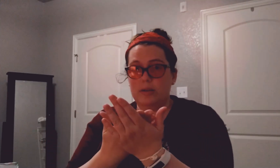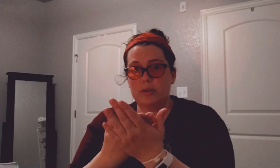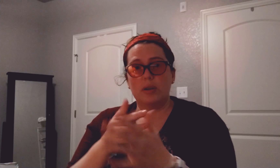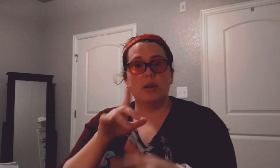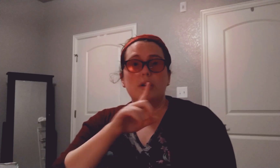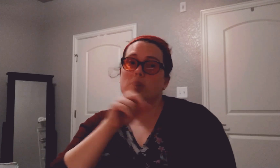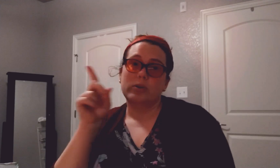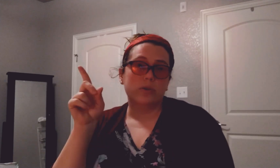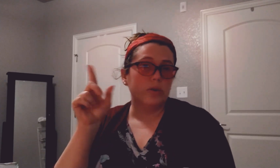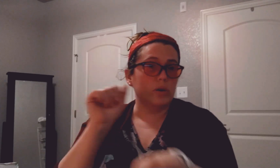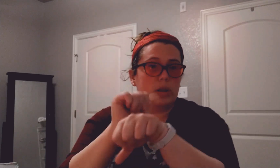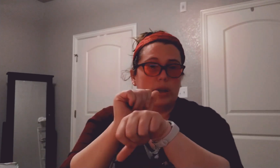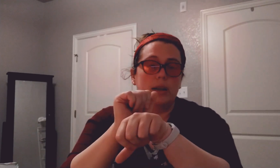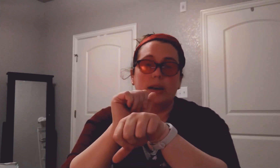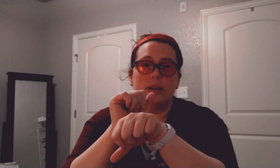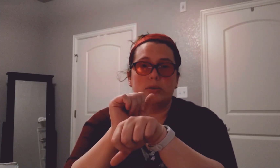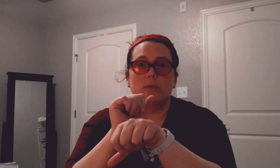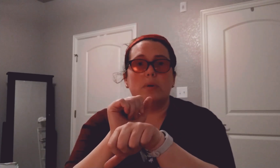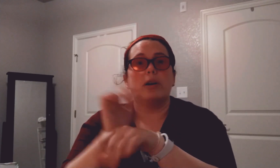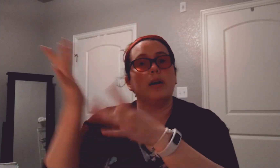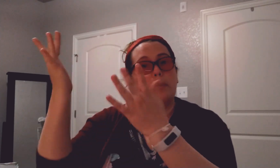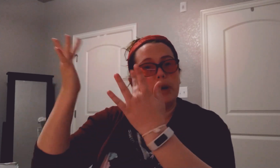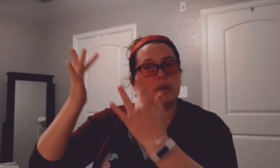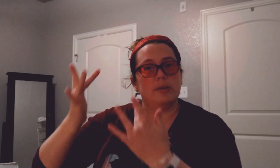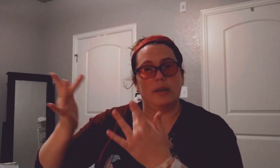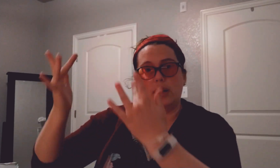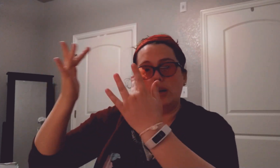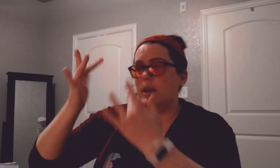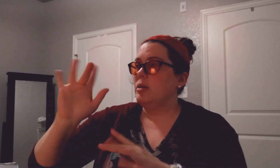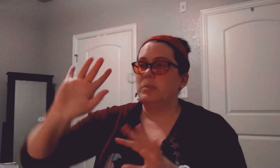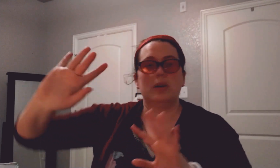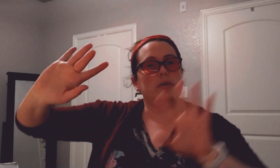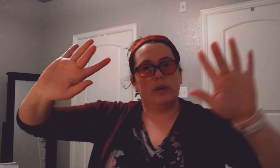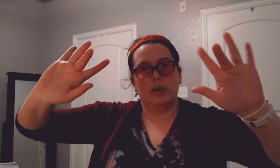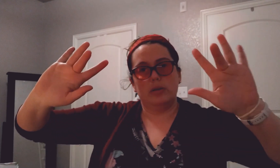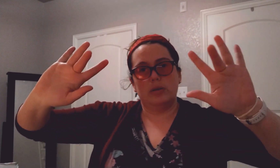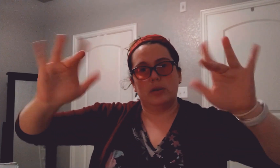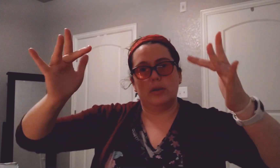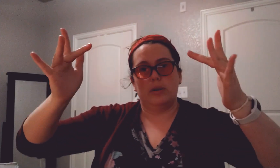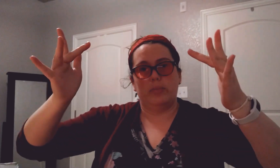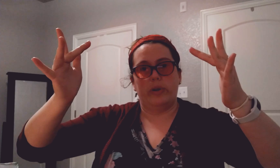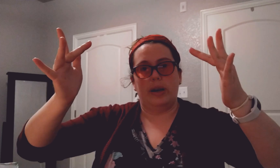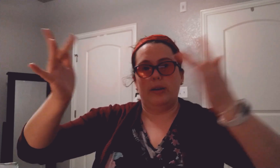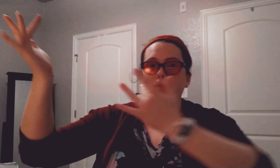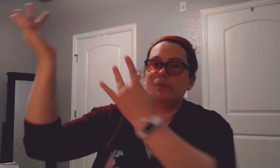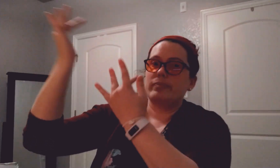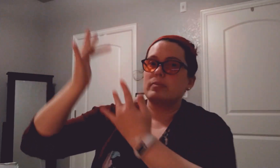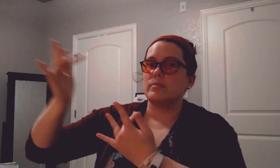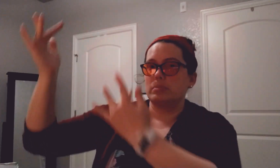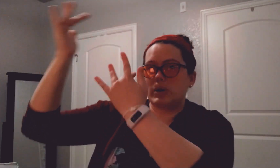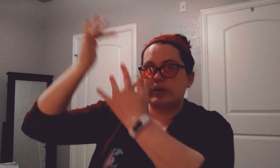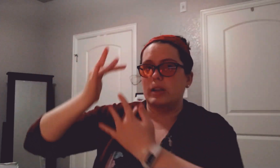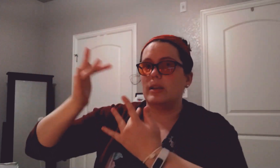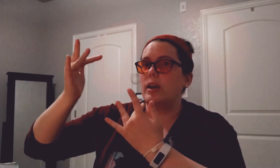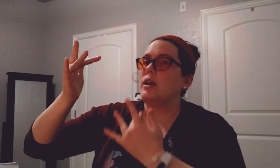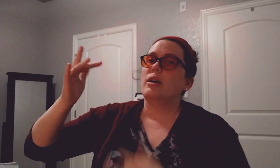goodness, surely, again, true work, mercy. Middle fingers are going to point out mercy,